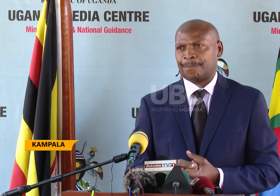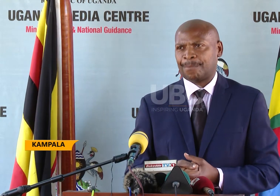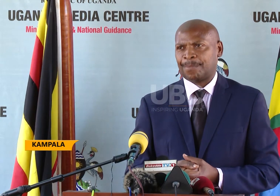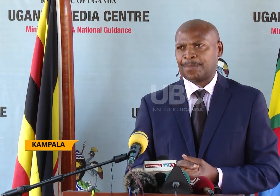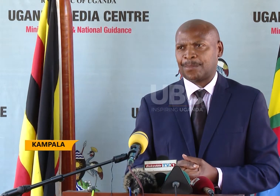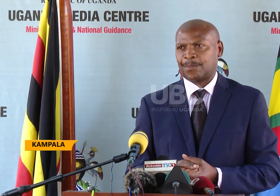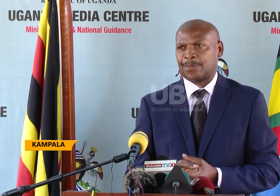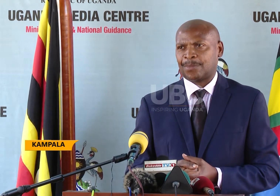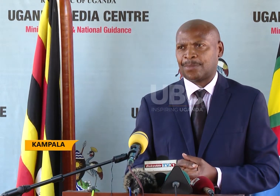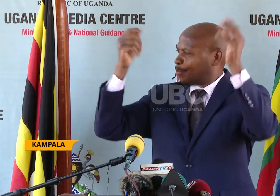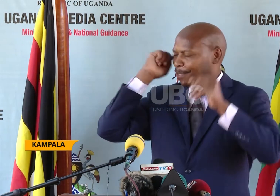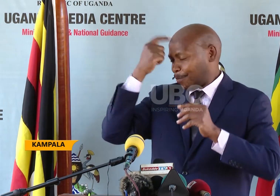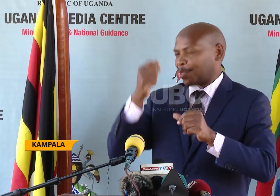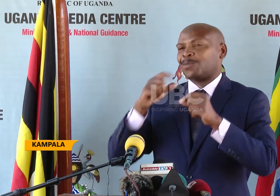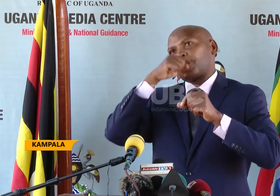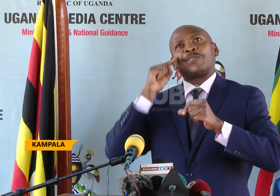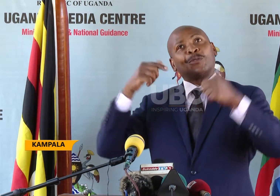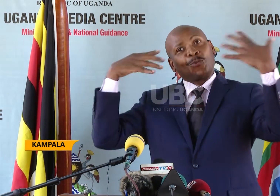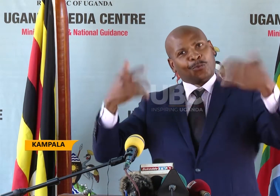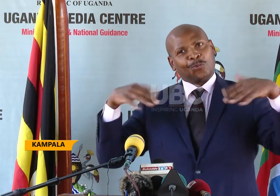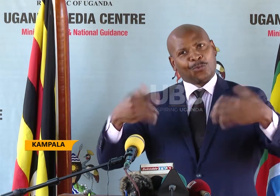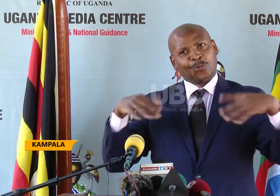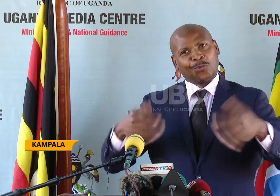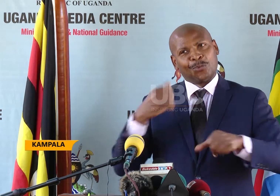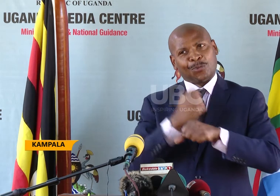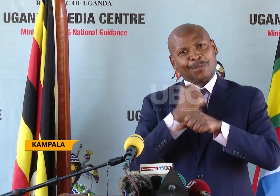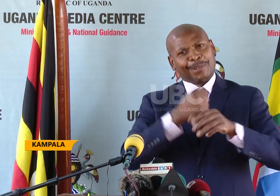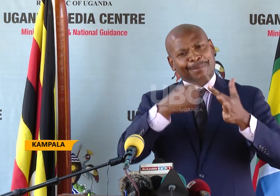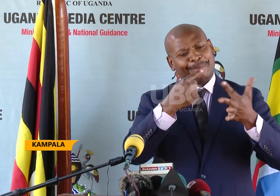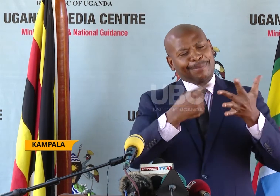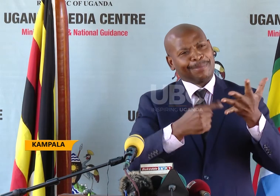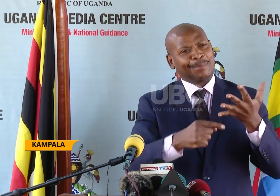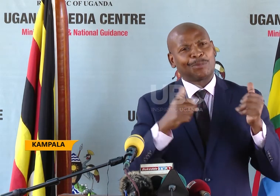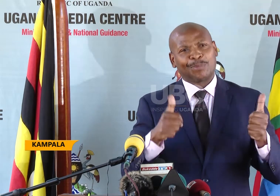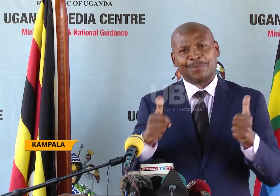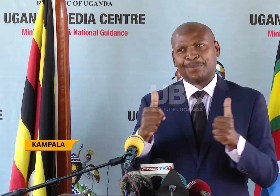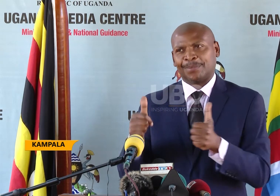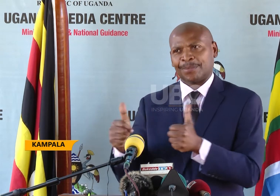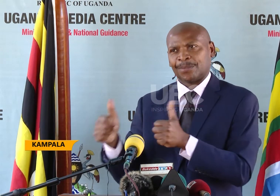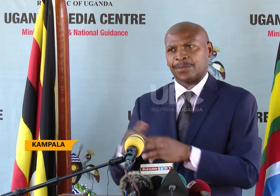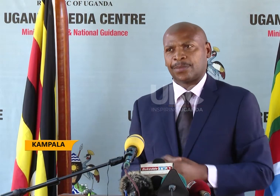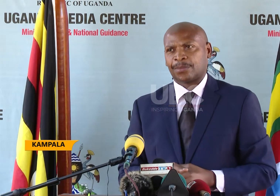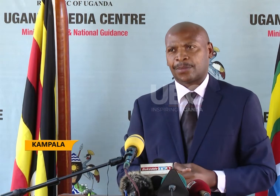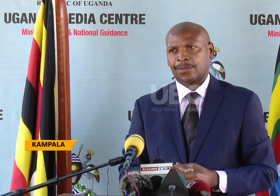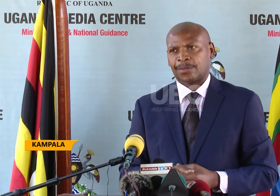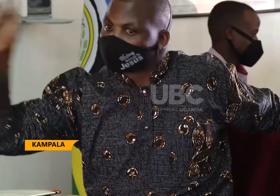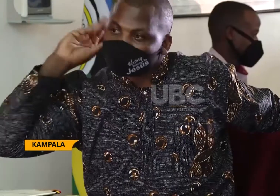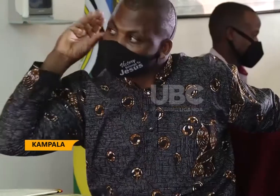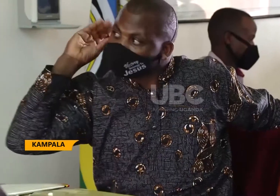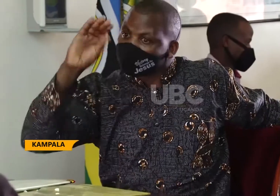given the job? However, Ndenzi reviewed that people with disabilities have had challenges in communication